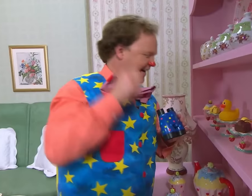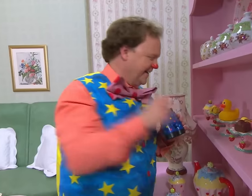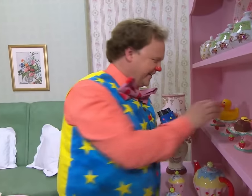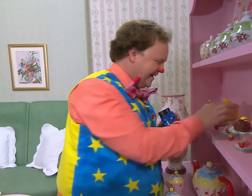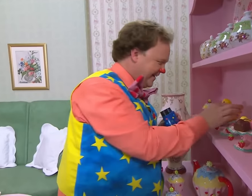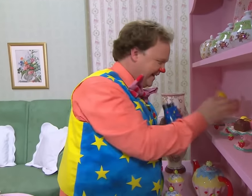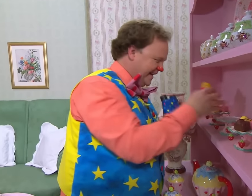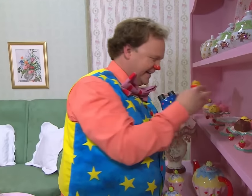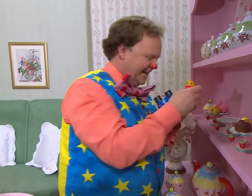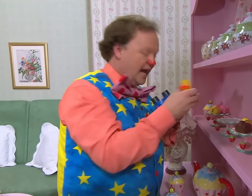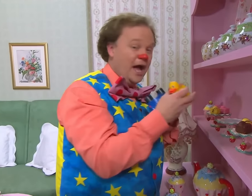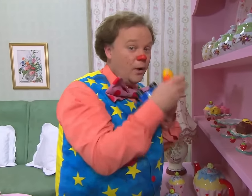know.